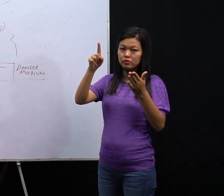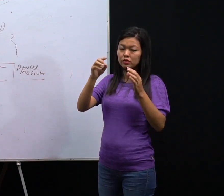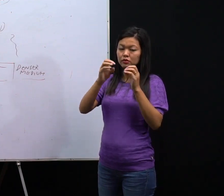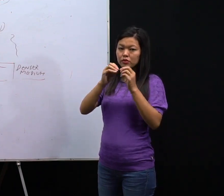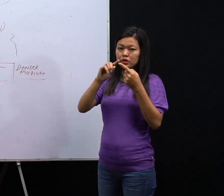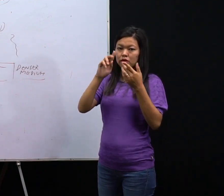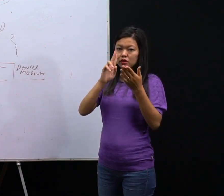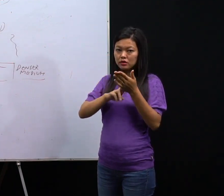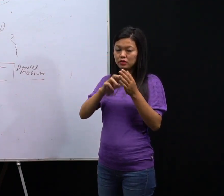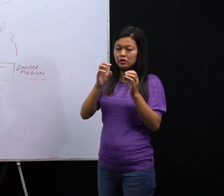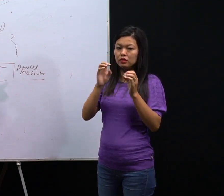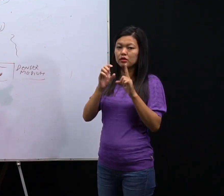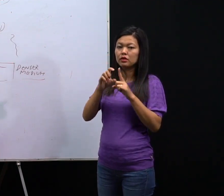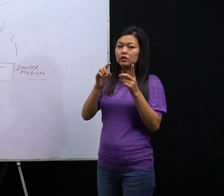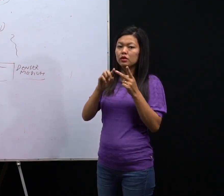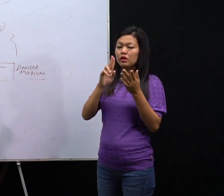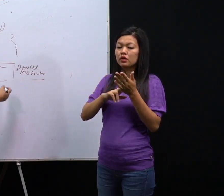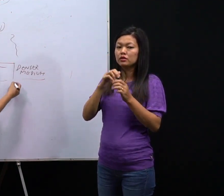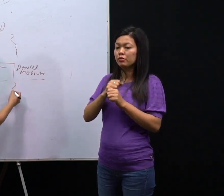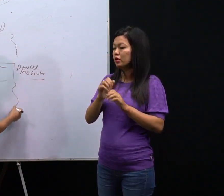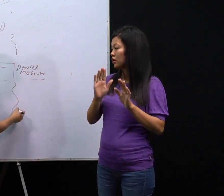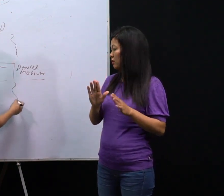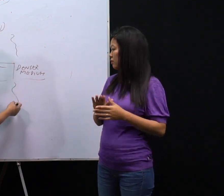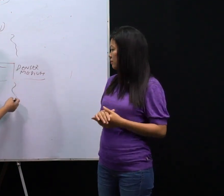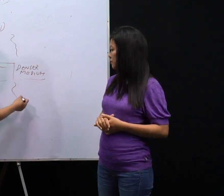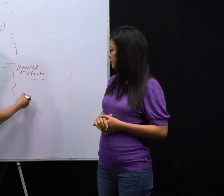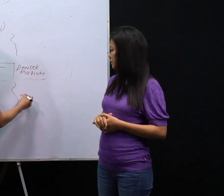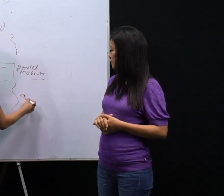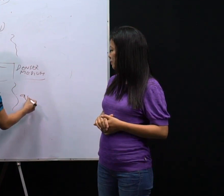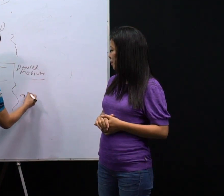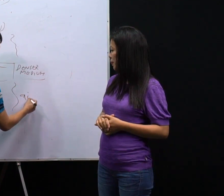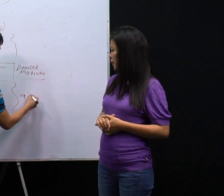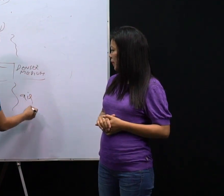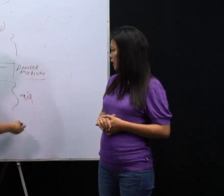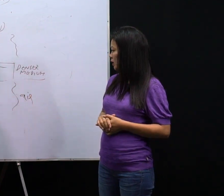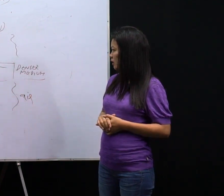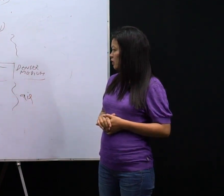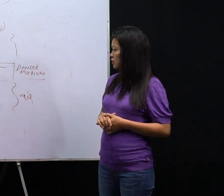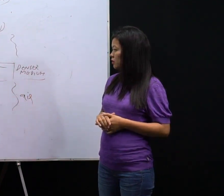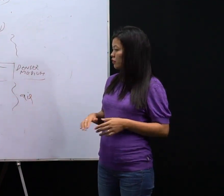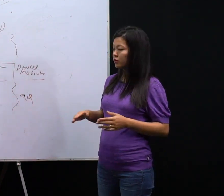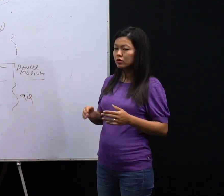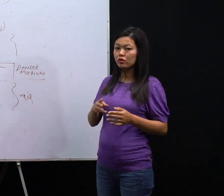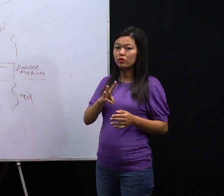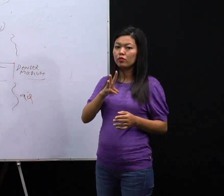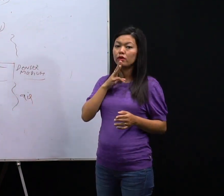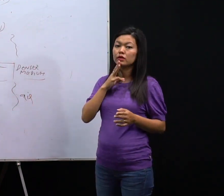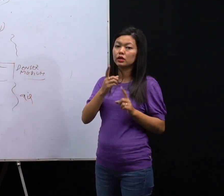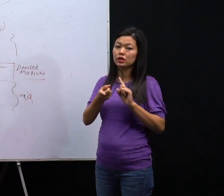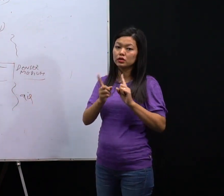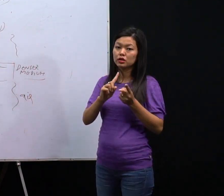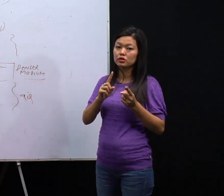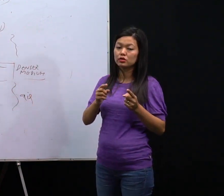if the ray of light from this denser medium, again, if we goes to the air, okay, then what will be the